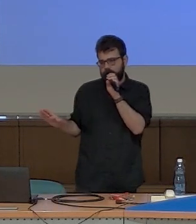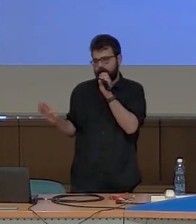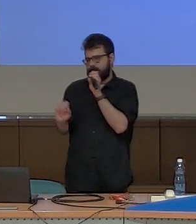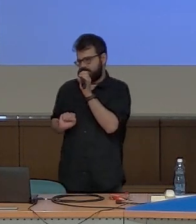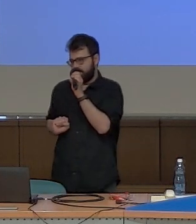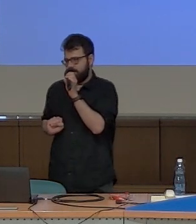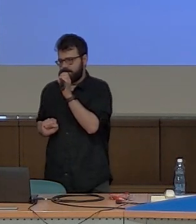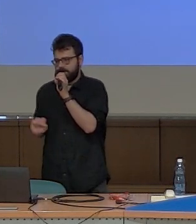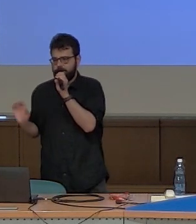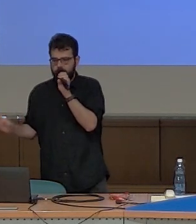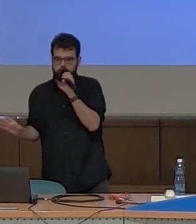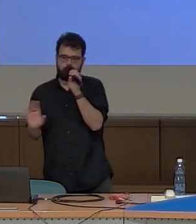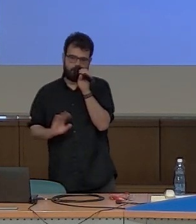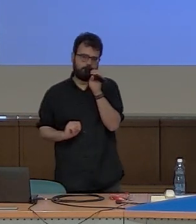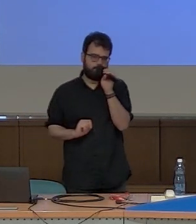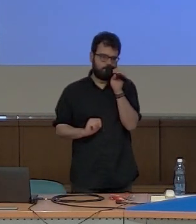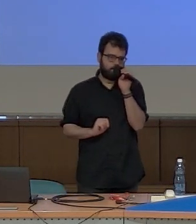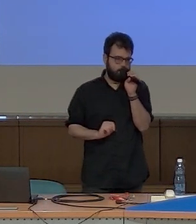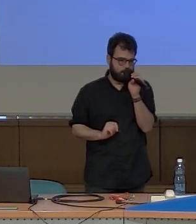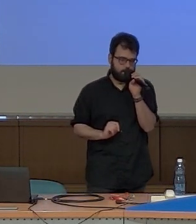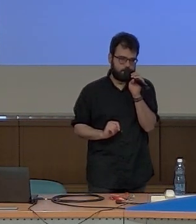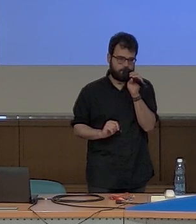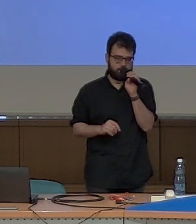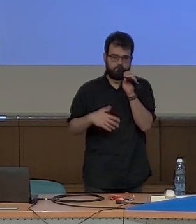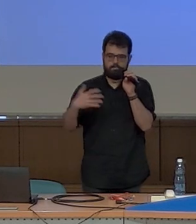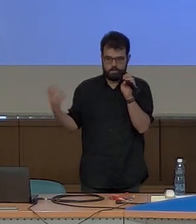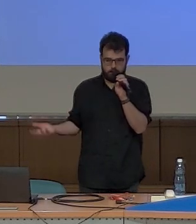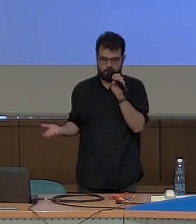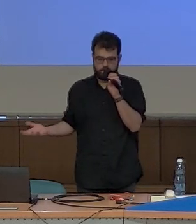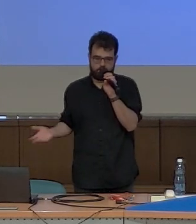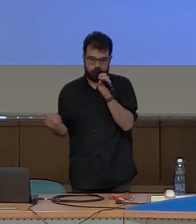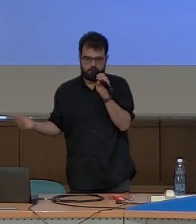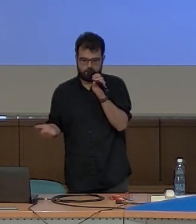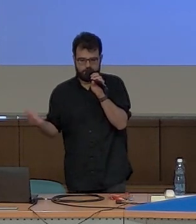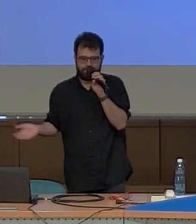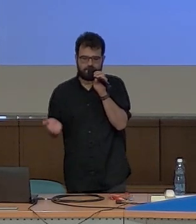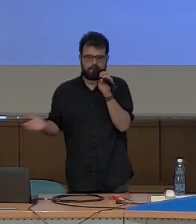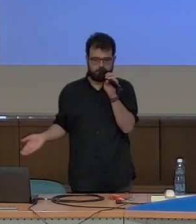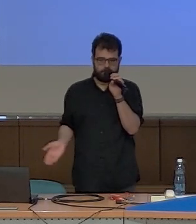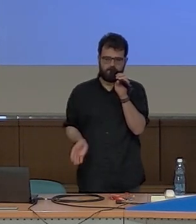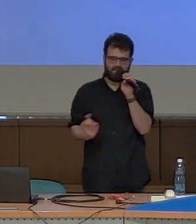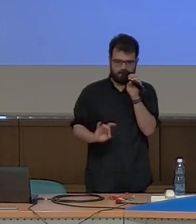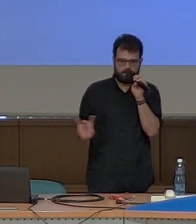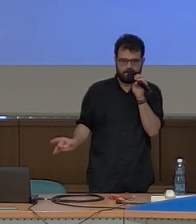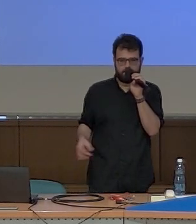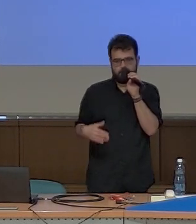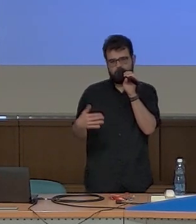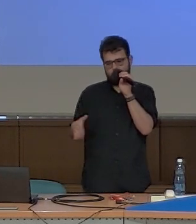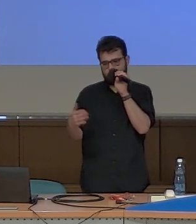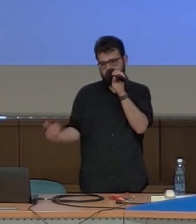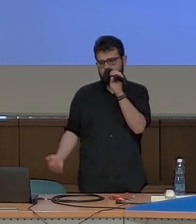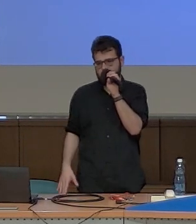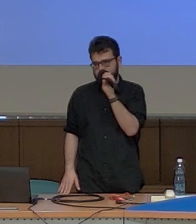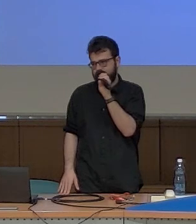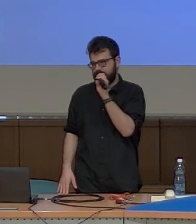not mean that sign languages are poorer than spoken languages. They're just different. But the fact is that when it